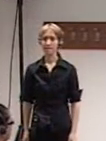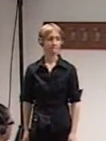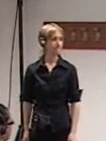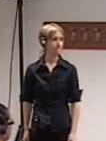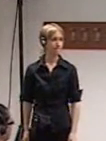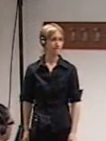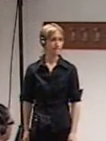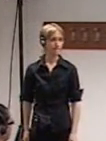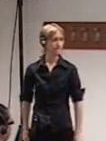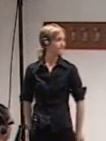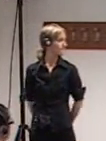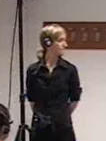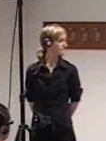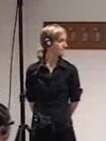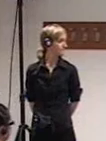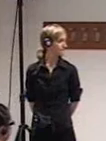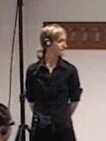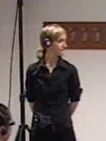Let's see. Which you happen?